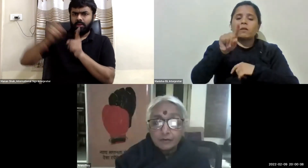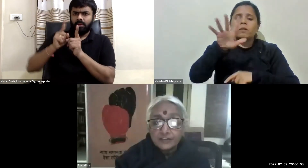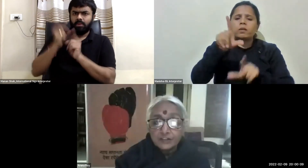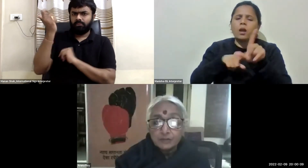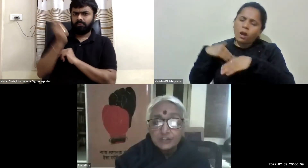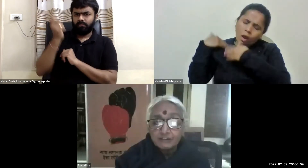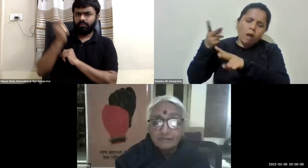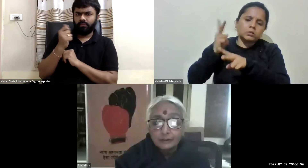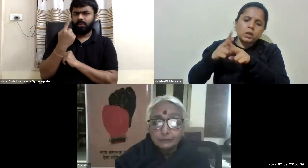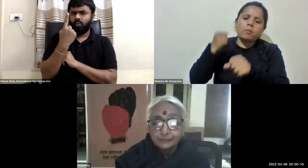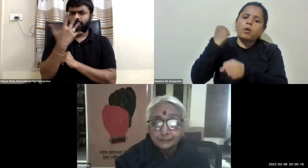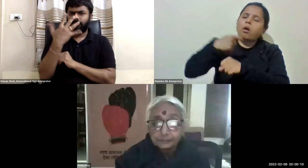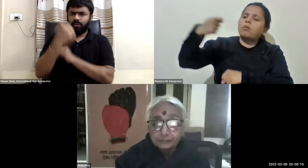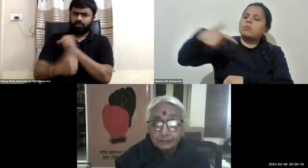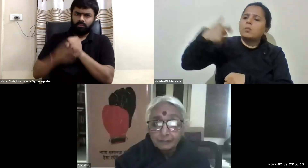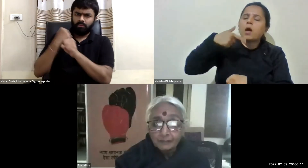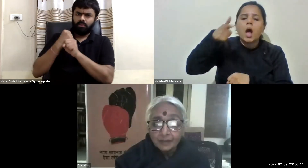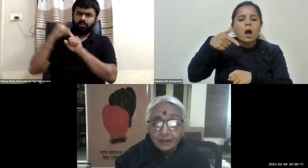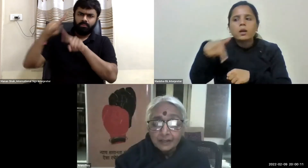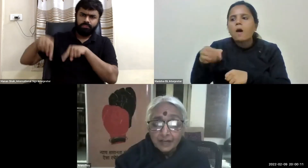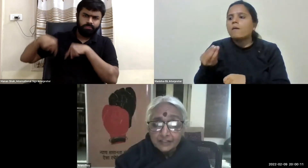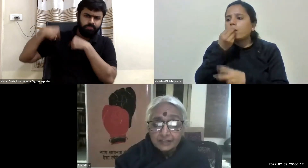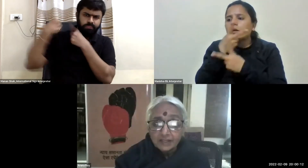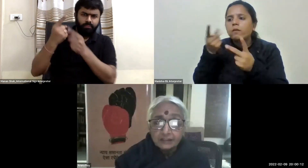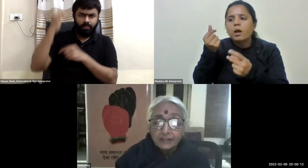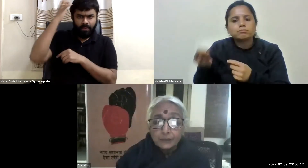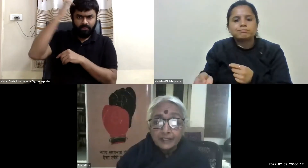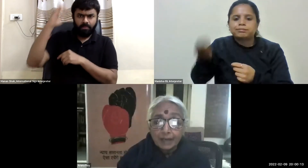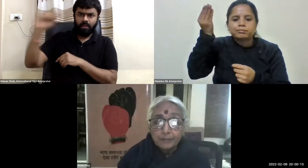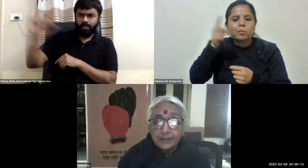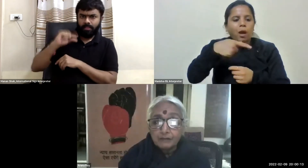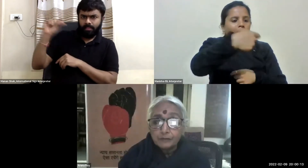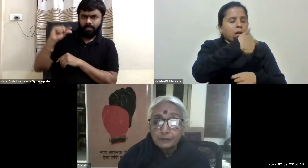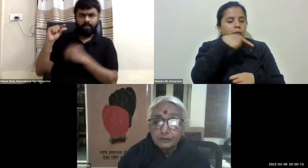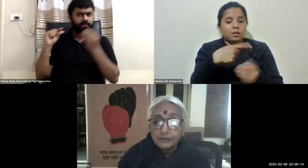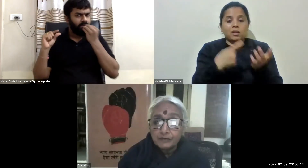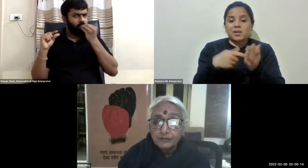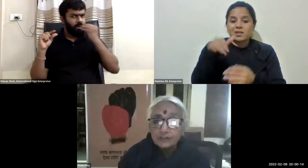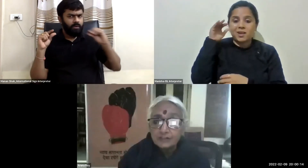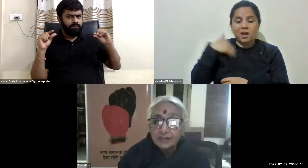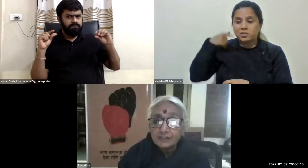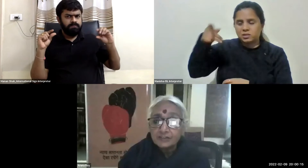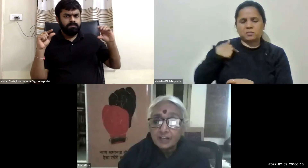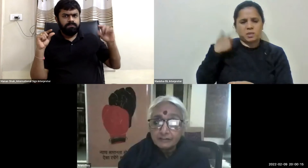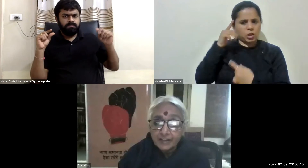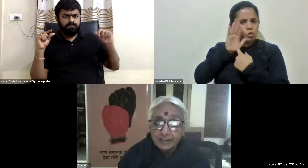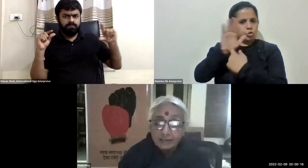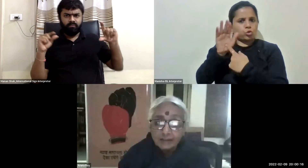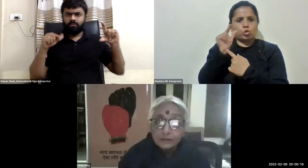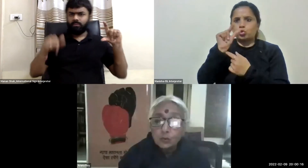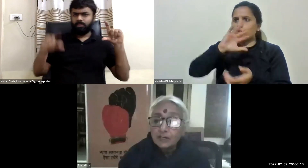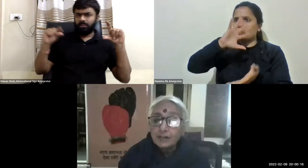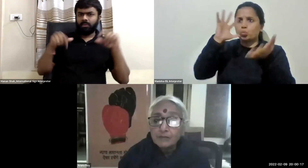and therefore has a diminishing value. In Rajasthan, we campaigned for universal pensions, and as a result of